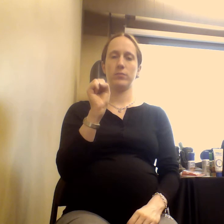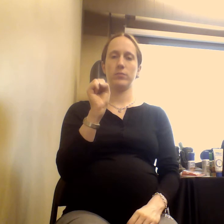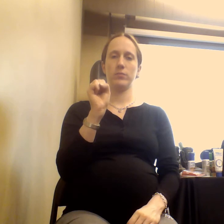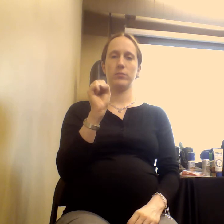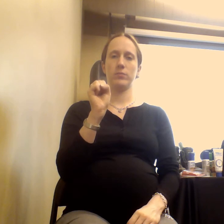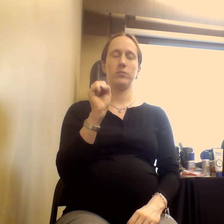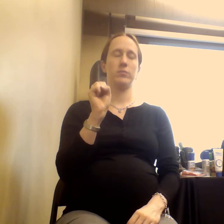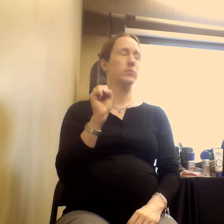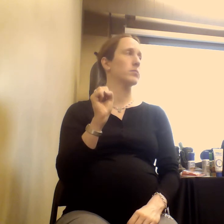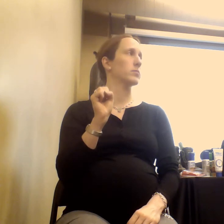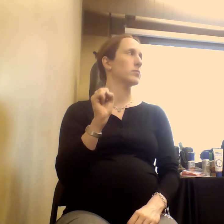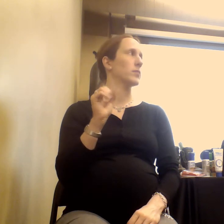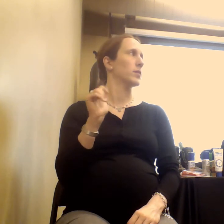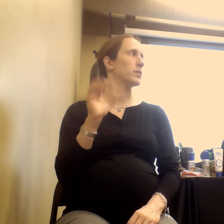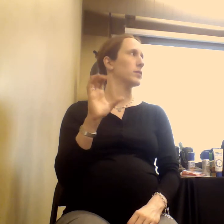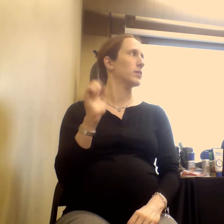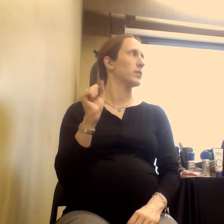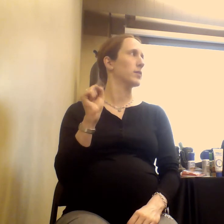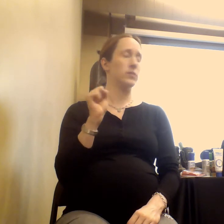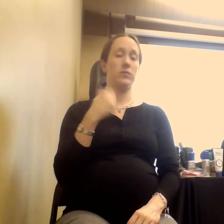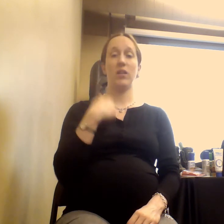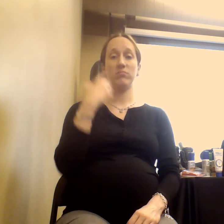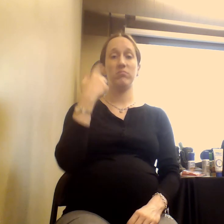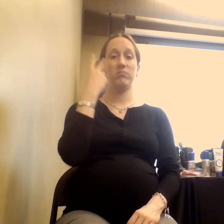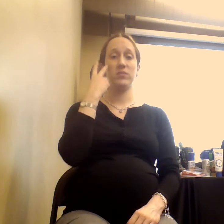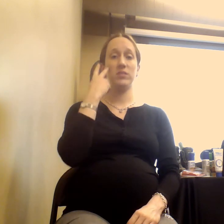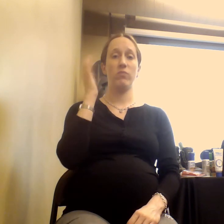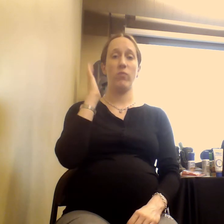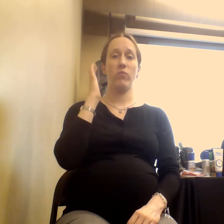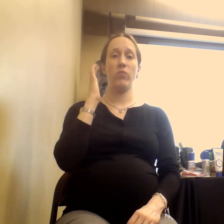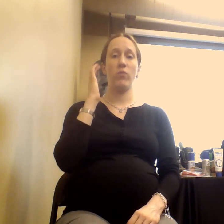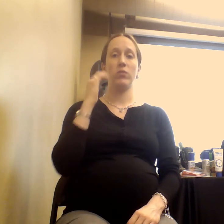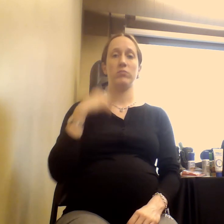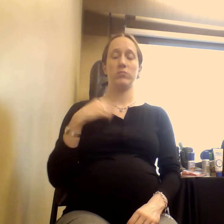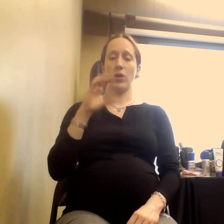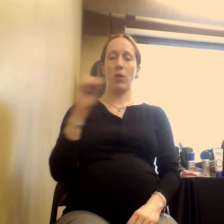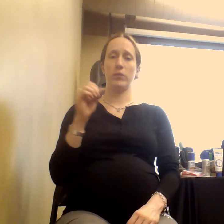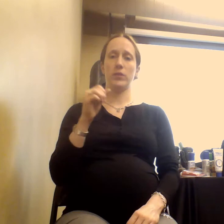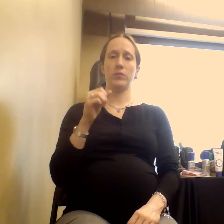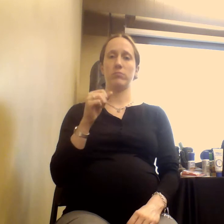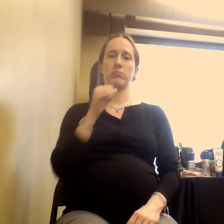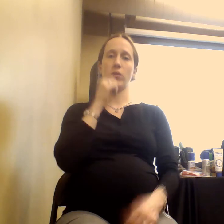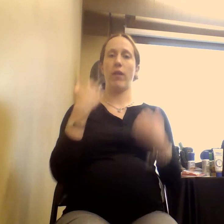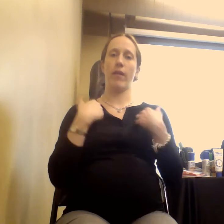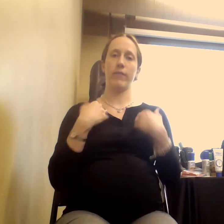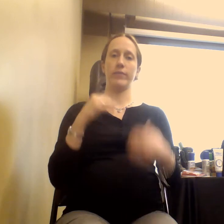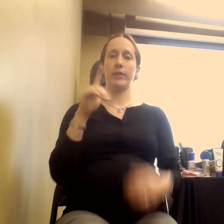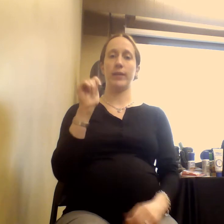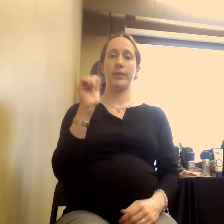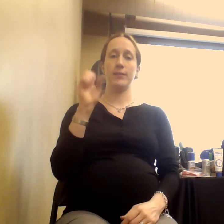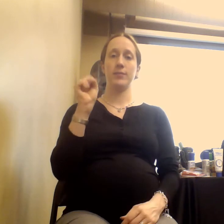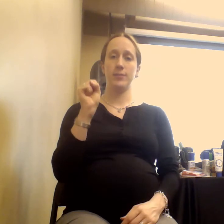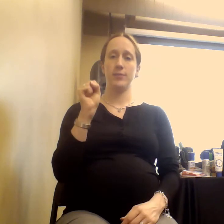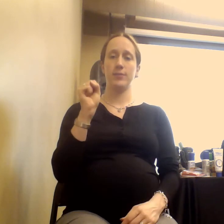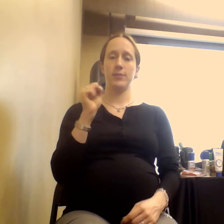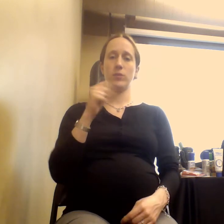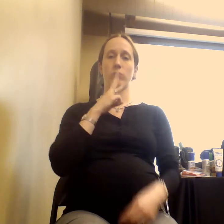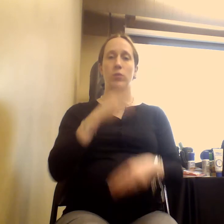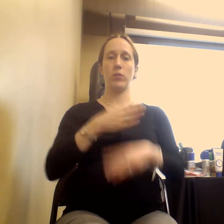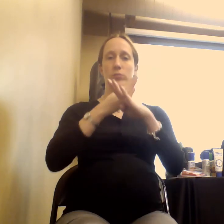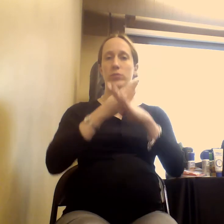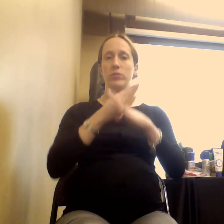I've seen it do it to companies before, which shocks everybody, but they have done it. So some people, including one of my colleagues down there who's